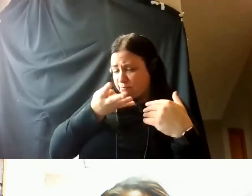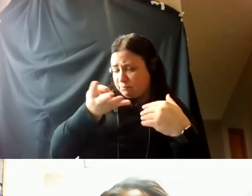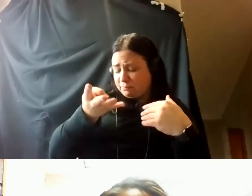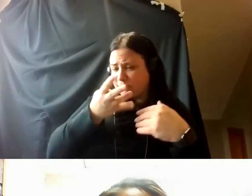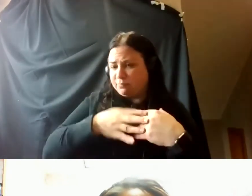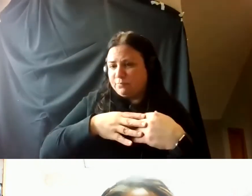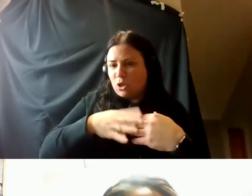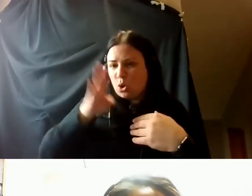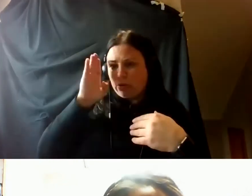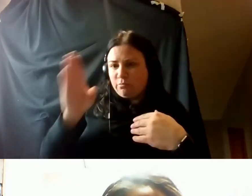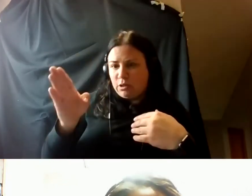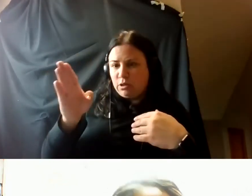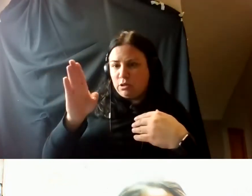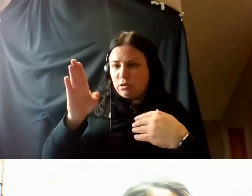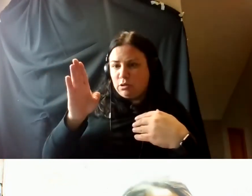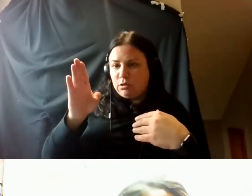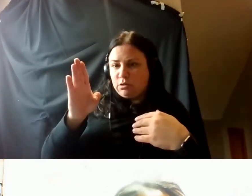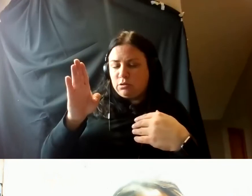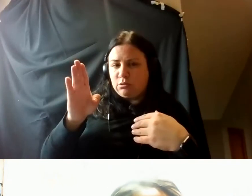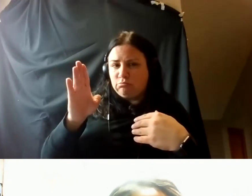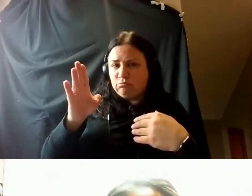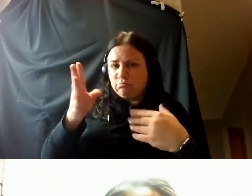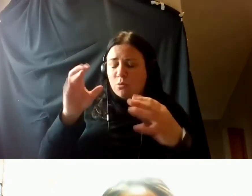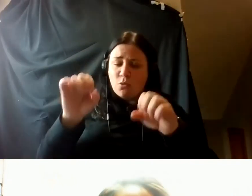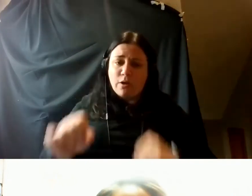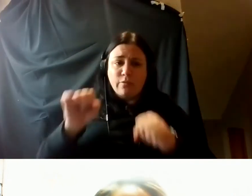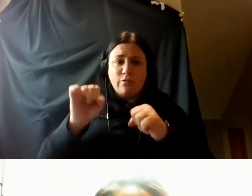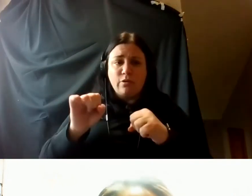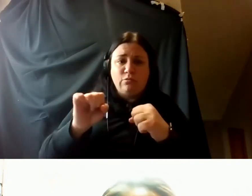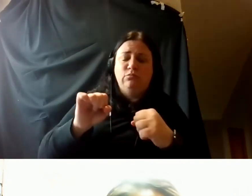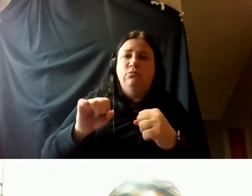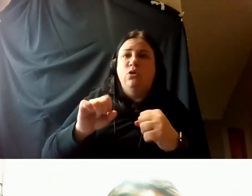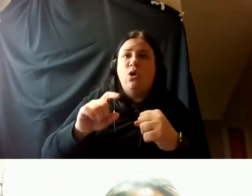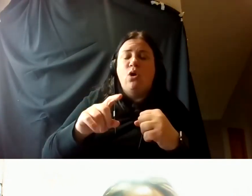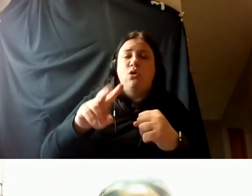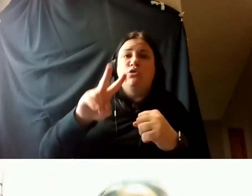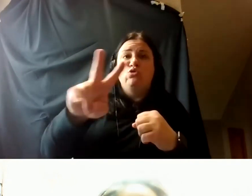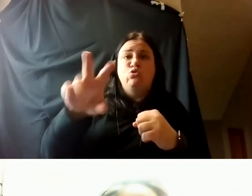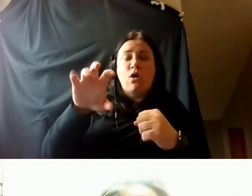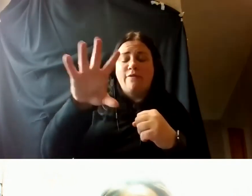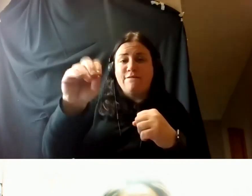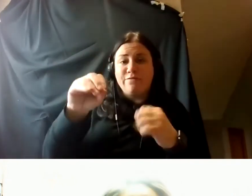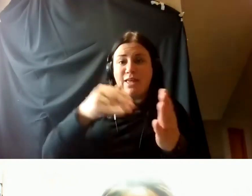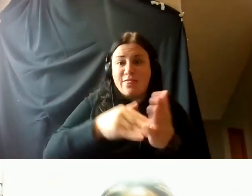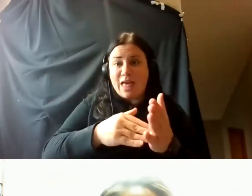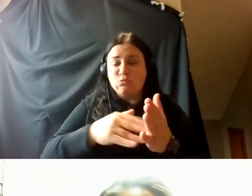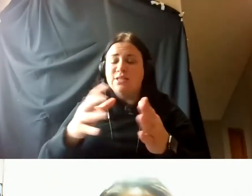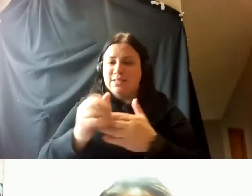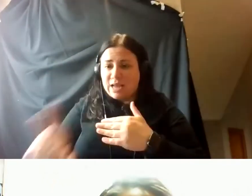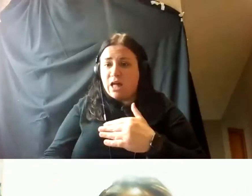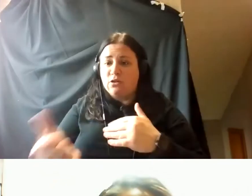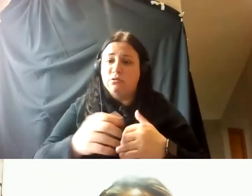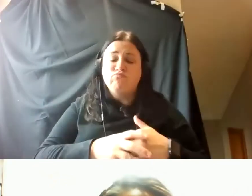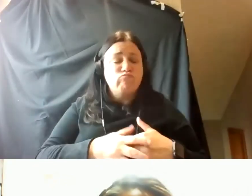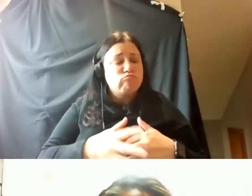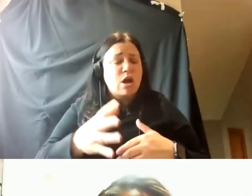yeah, probably be. What did you say? $250,000. So 250,000? Yeah. Okay, that